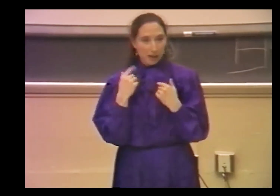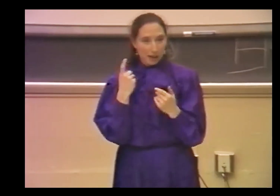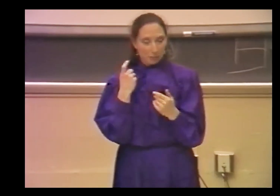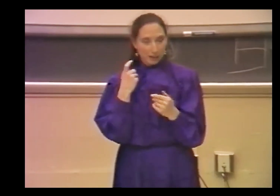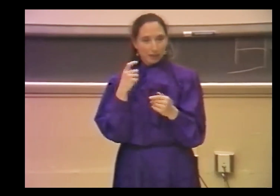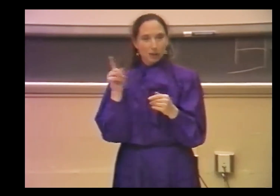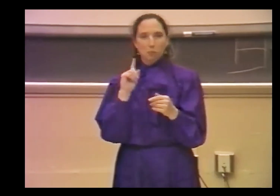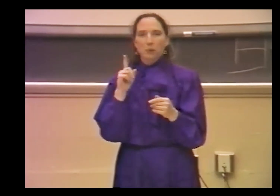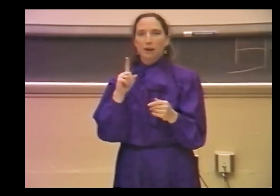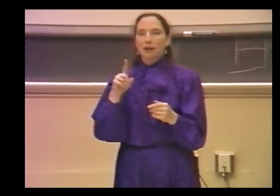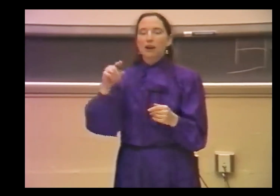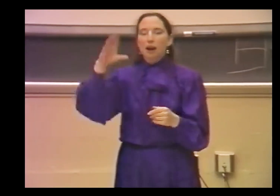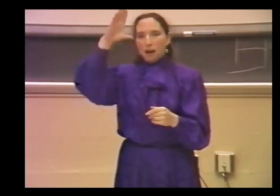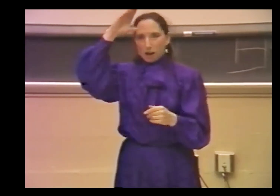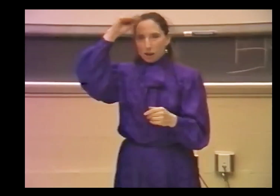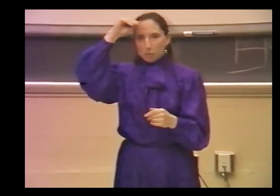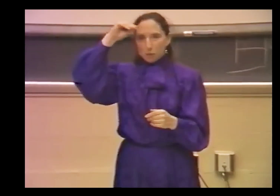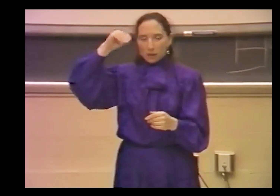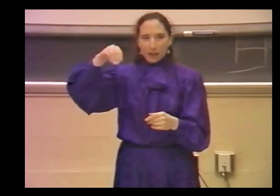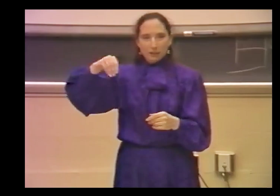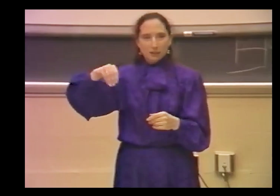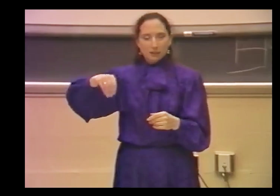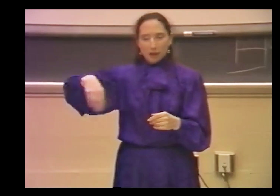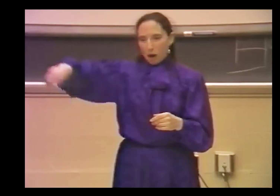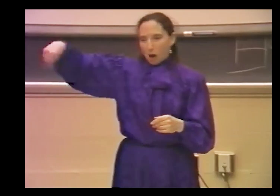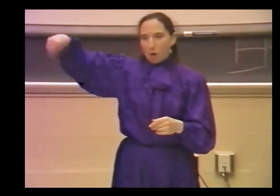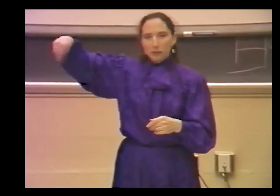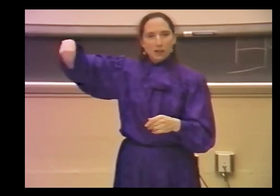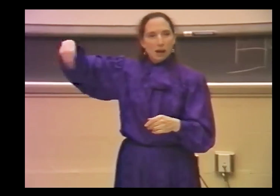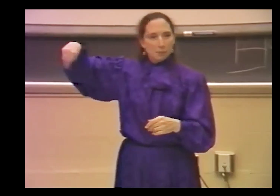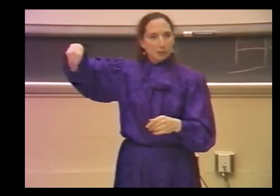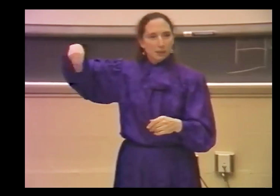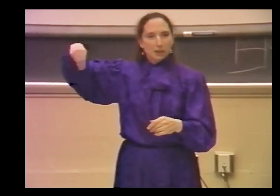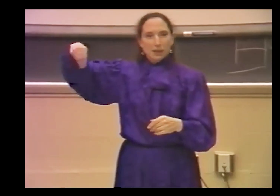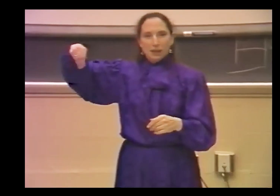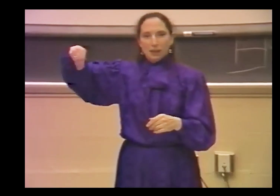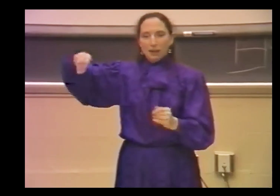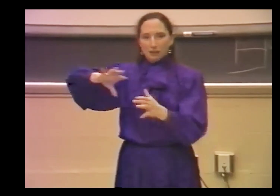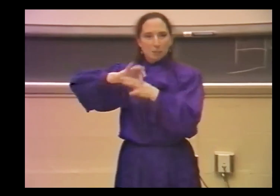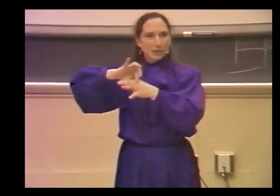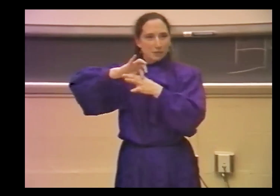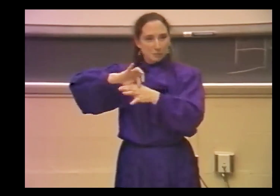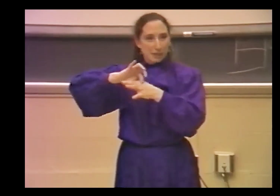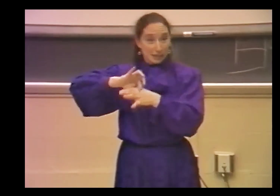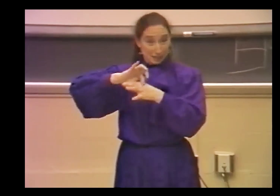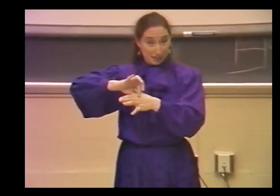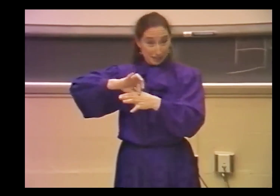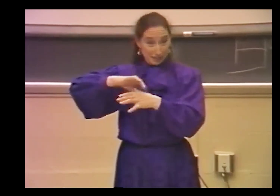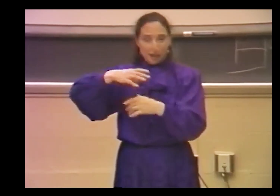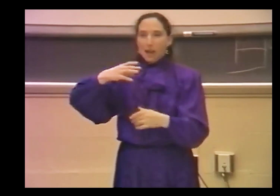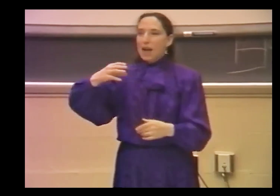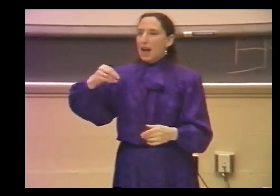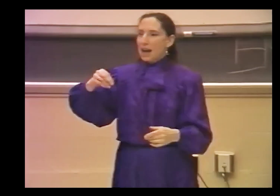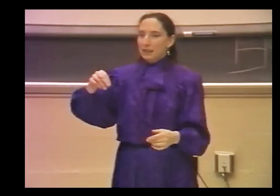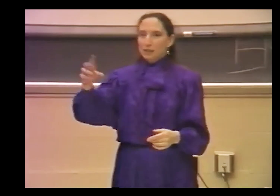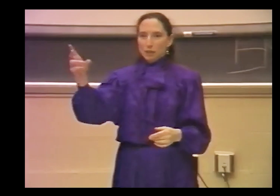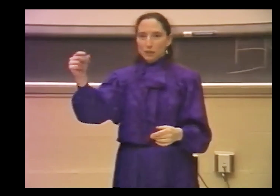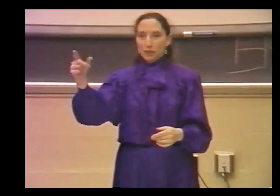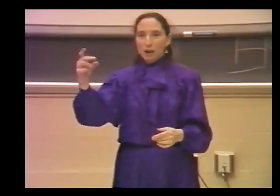had a minute ago, where a boy holds up a piece of meat, and the